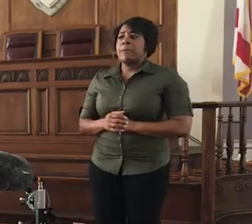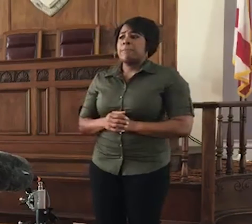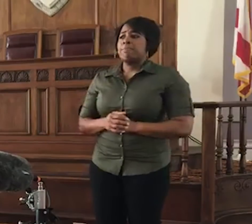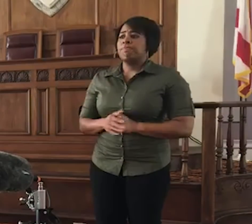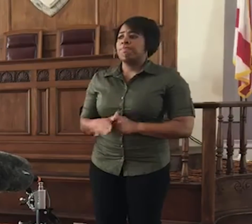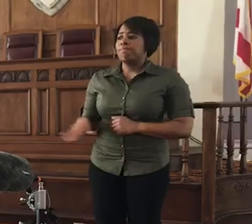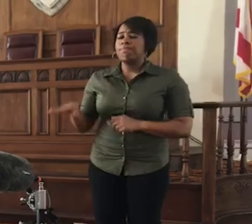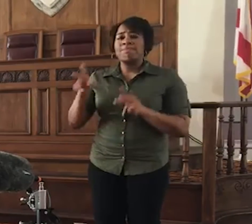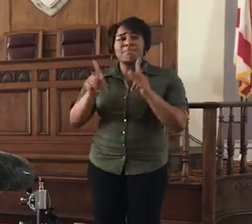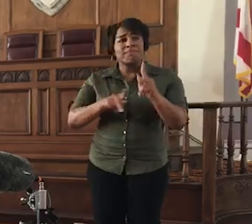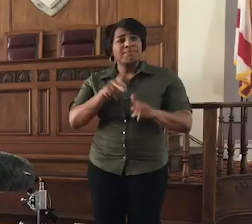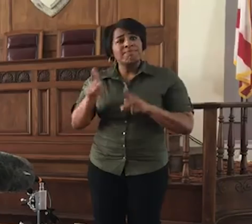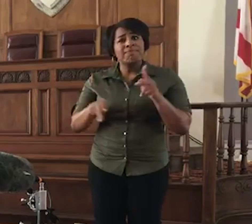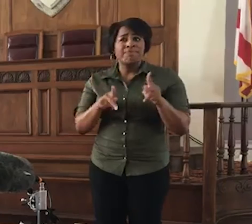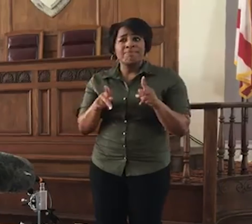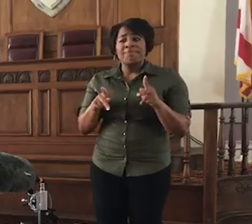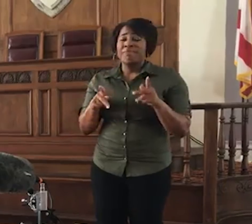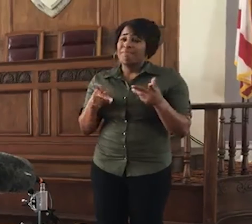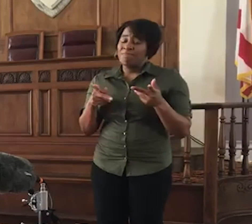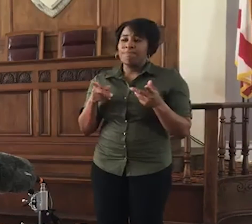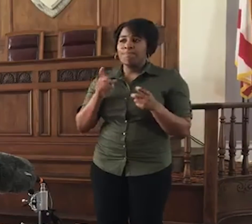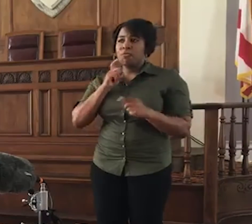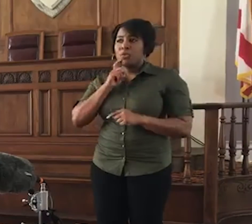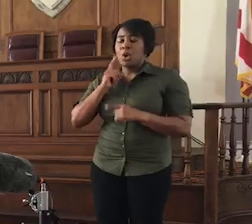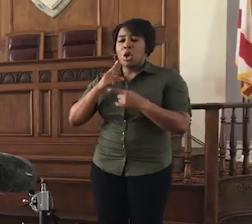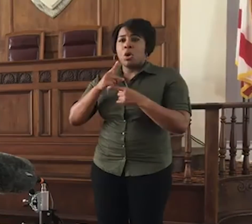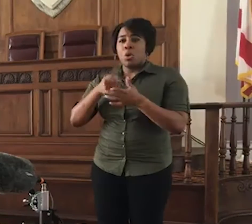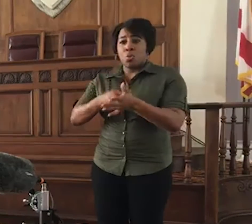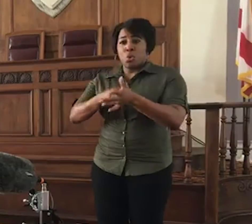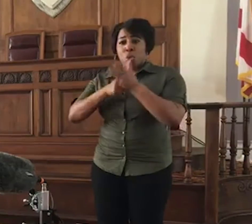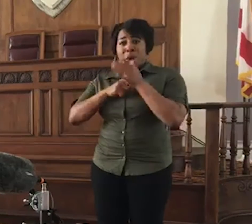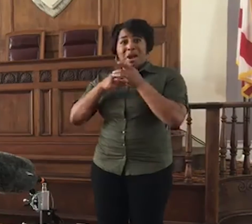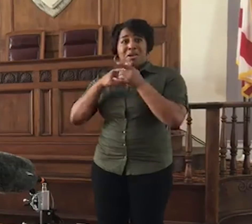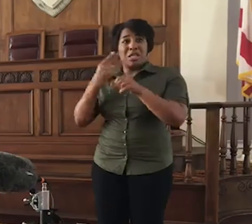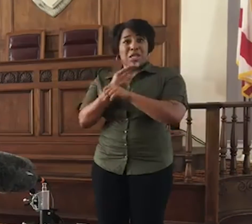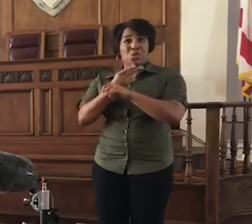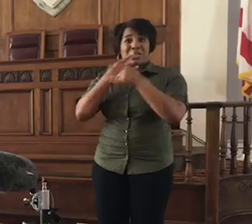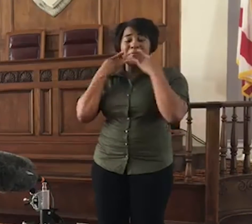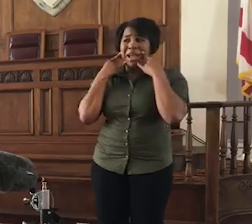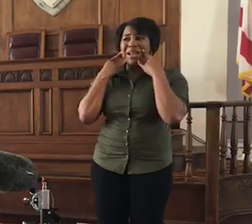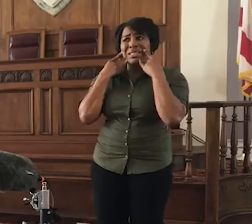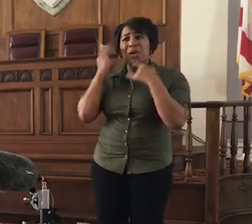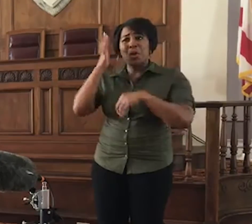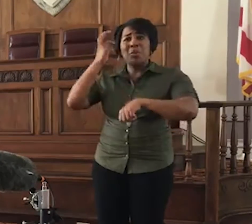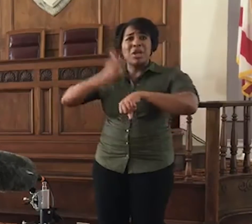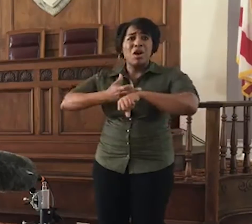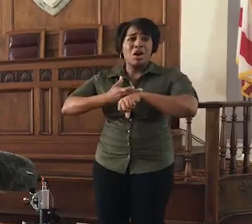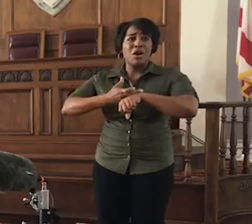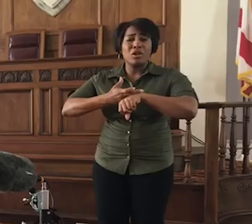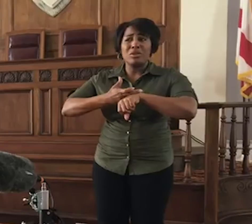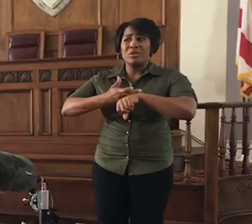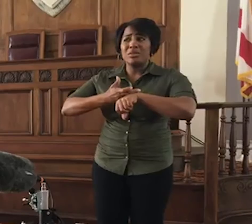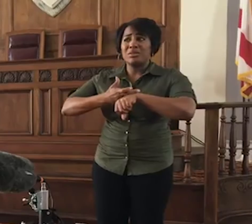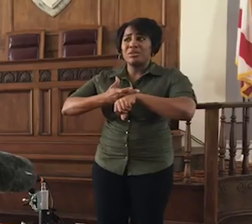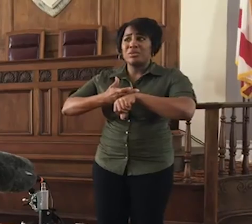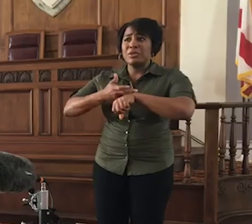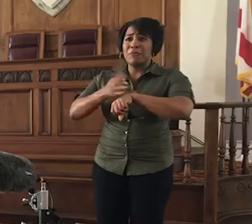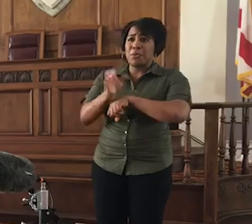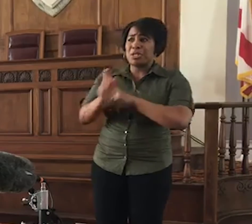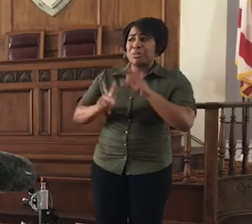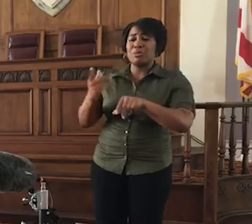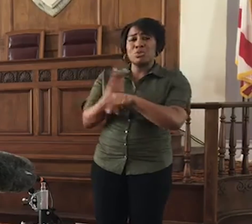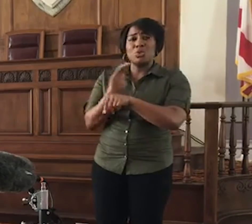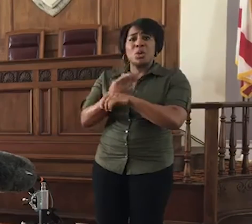I still believe this is going to be a difficult order to enforce. And I always prefer personal